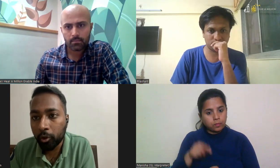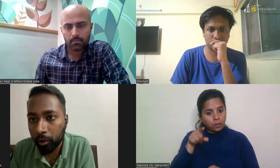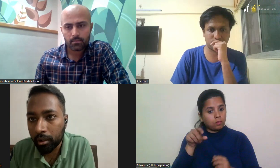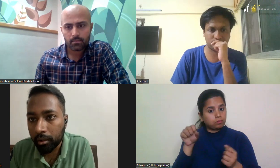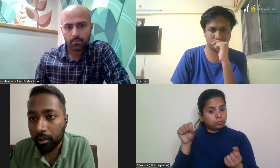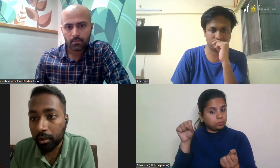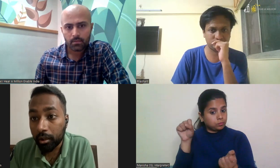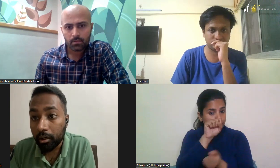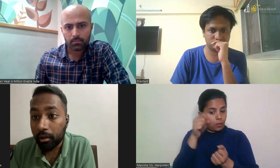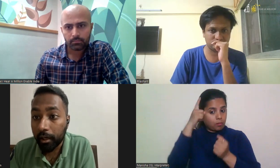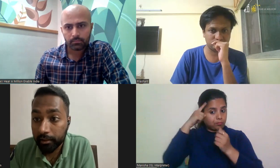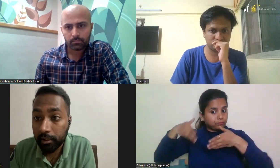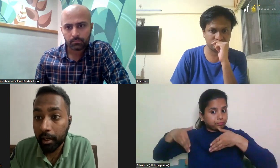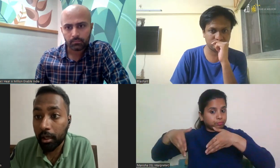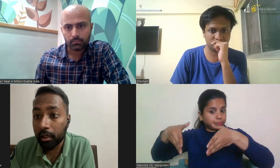on the road,